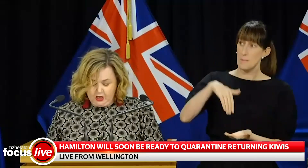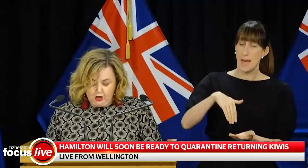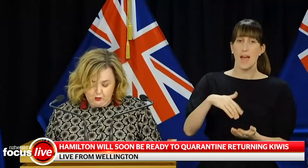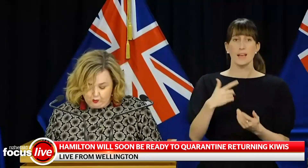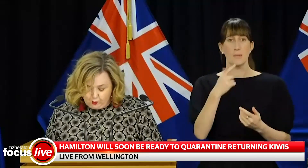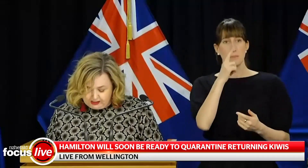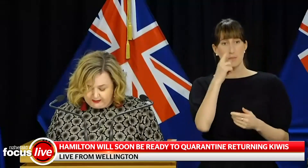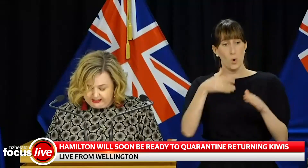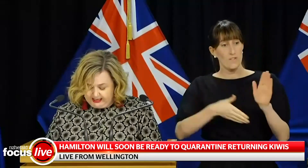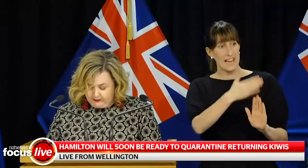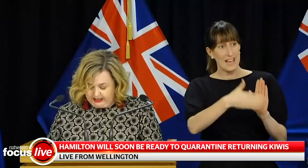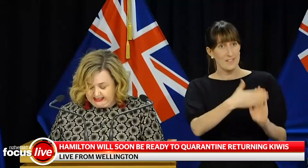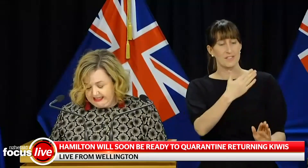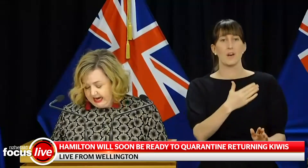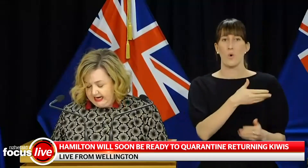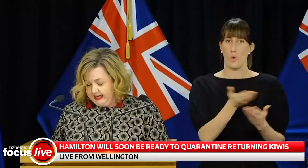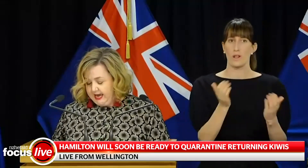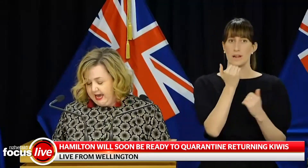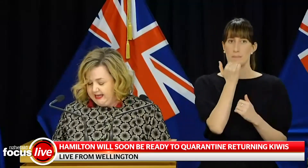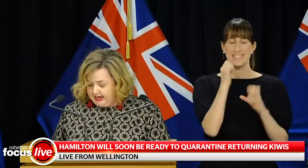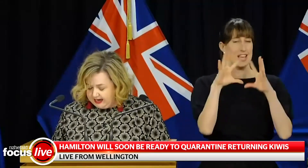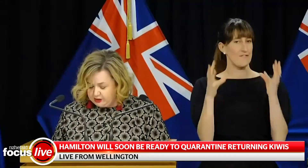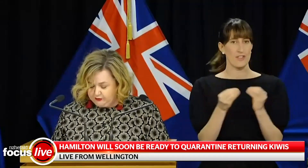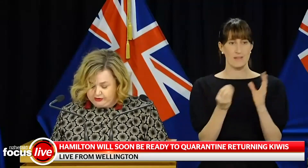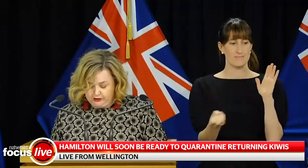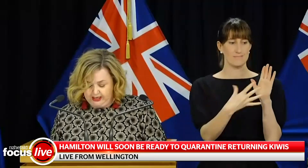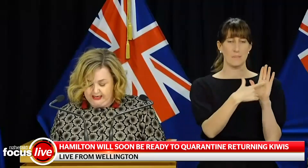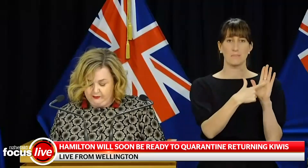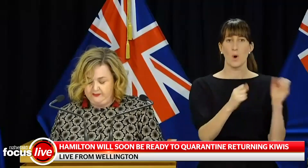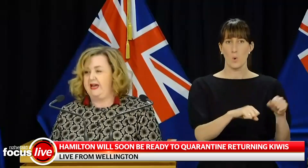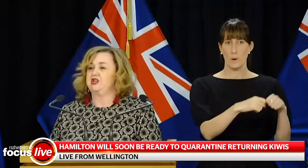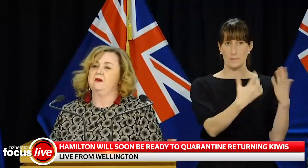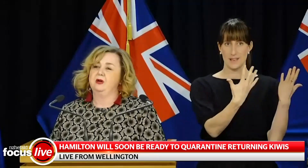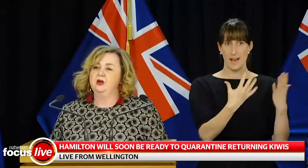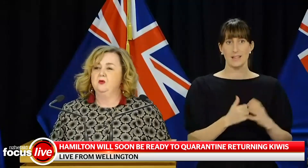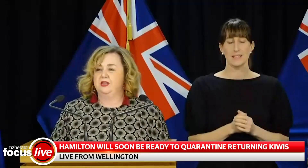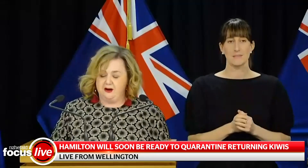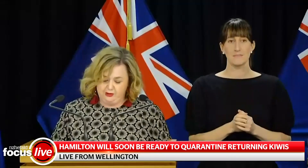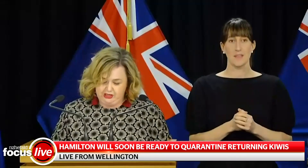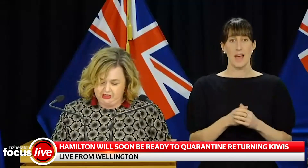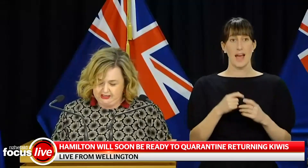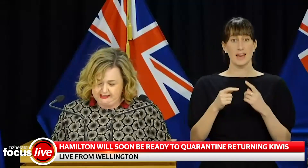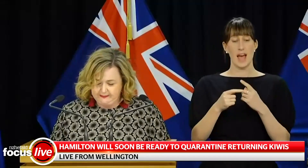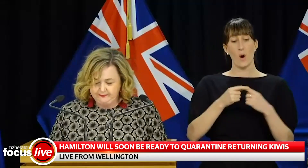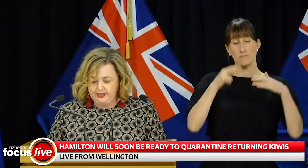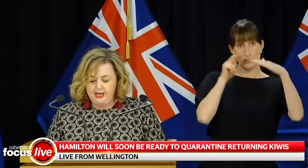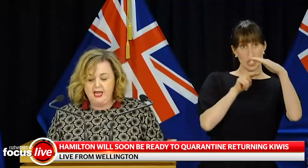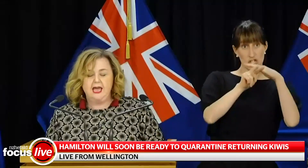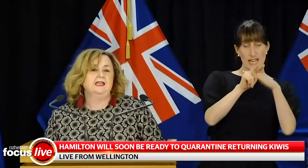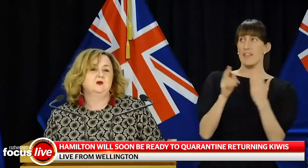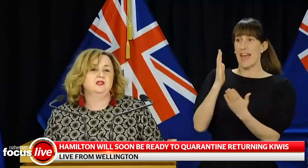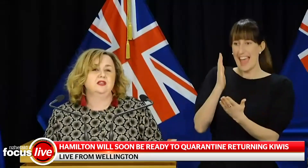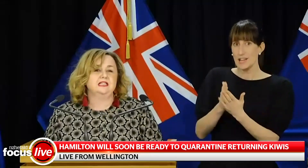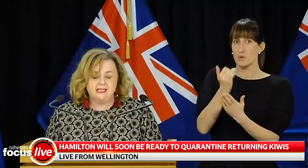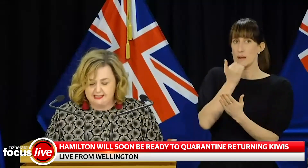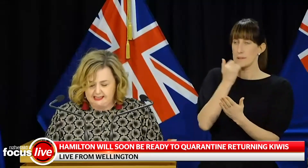facilities. You will also see that we are detailing how the actual returnee levels match up with our projections.